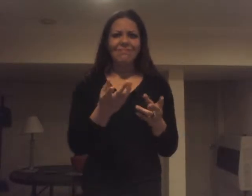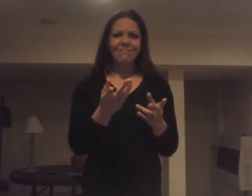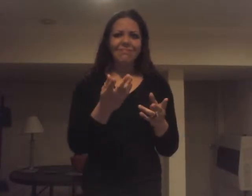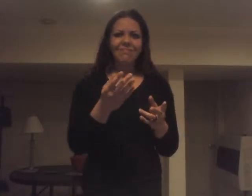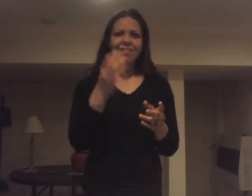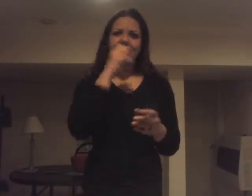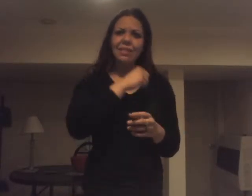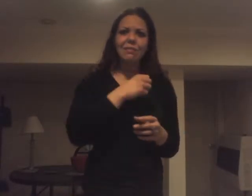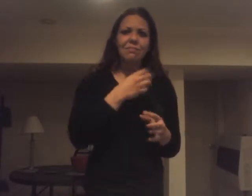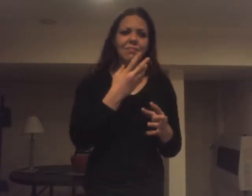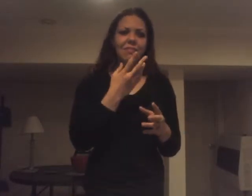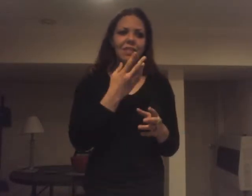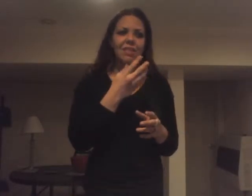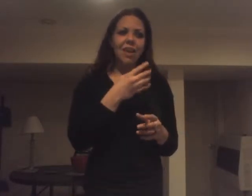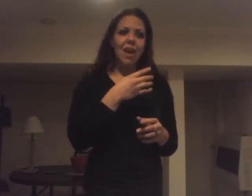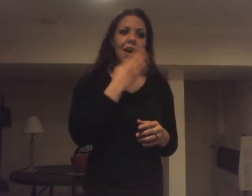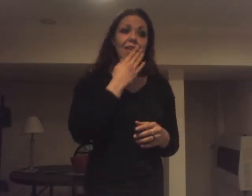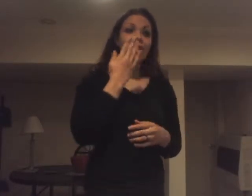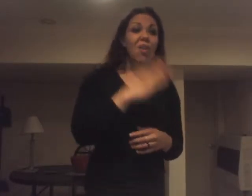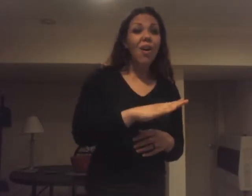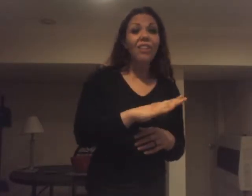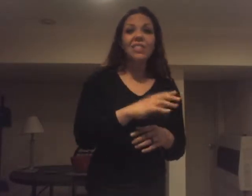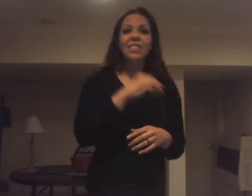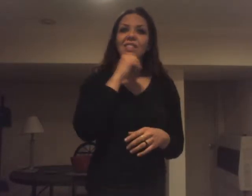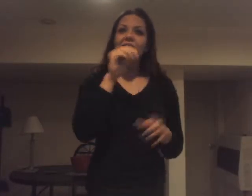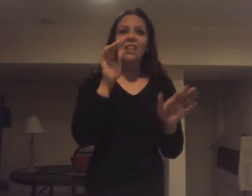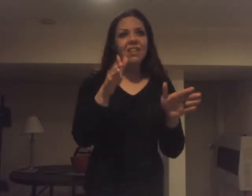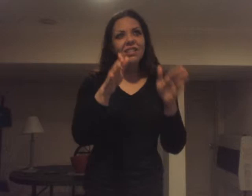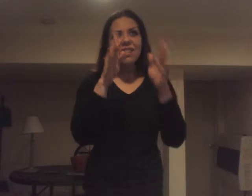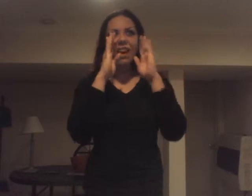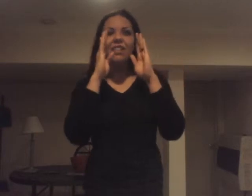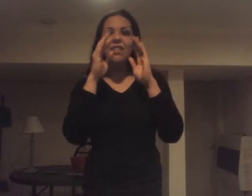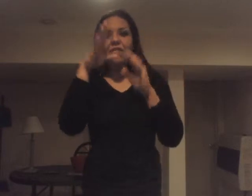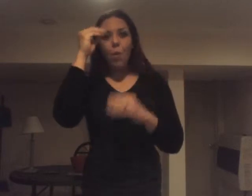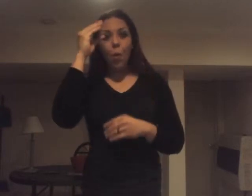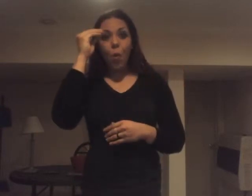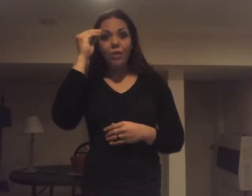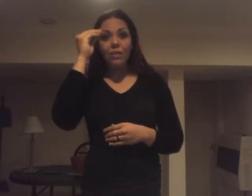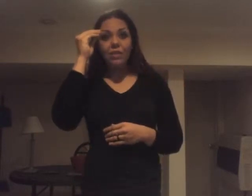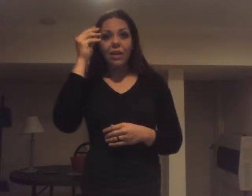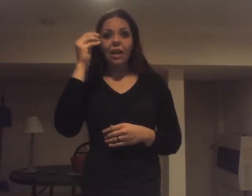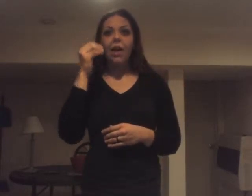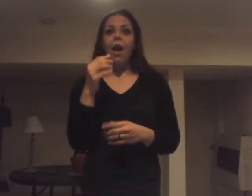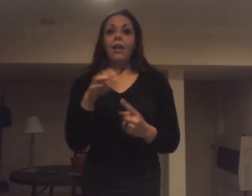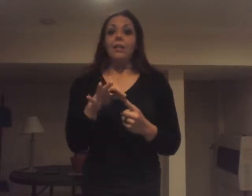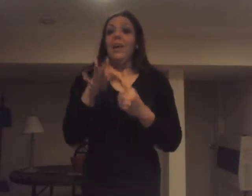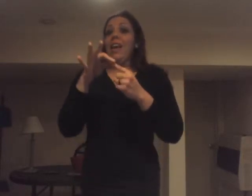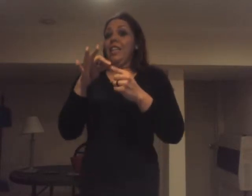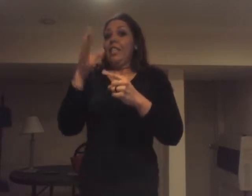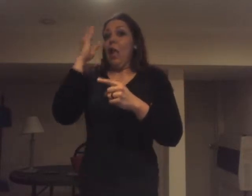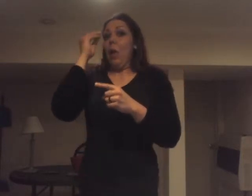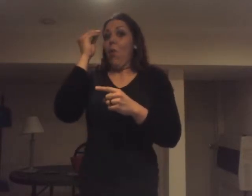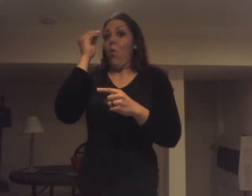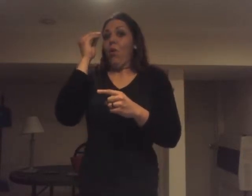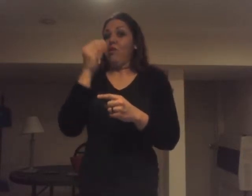little boys, mostly, especially those who are on fast food diets, who